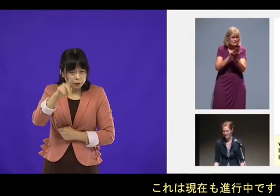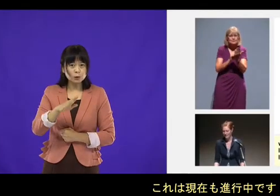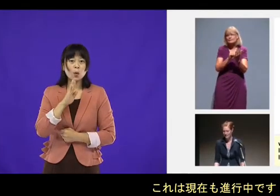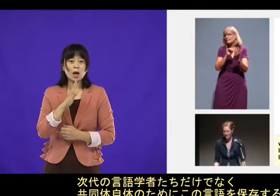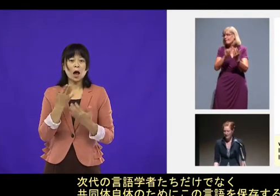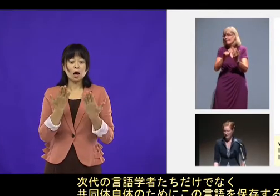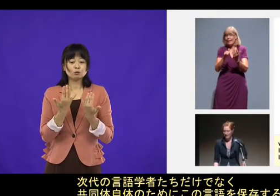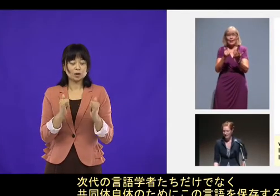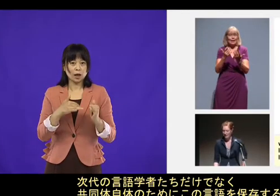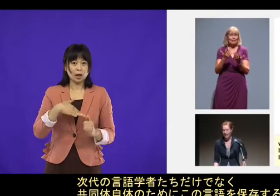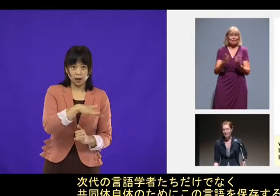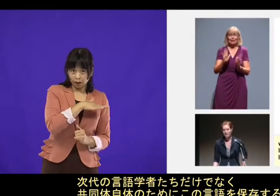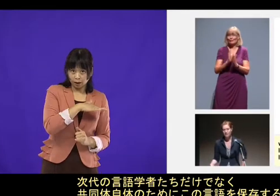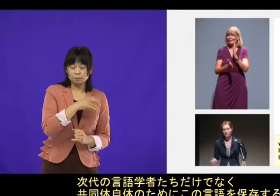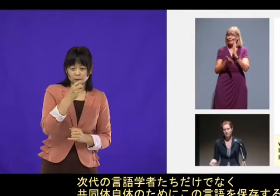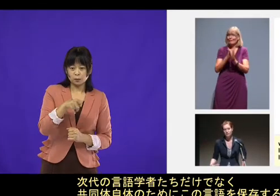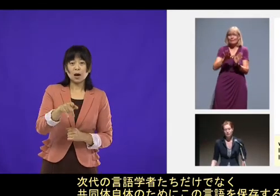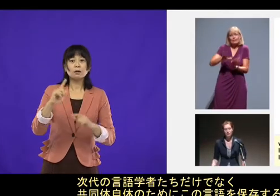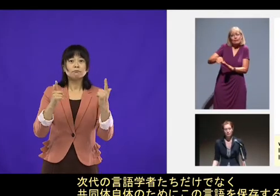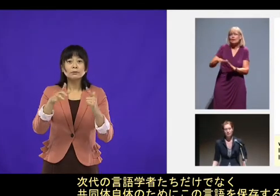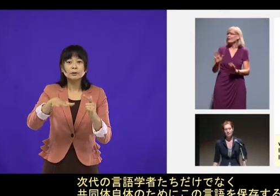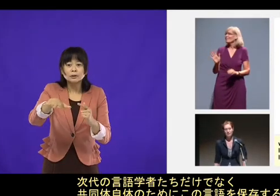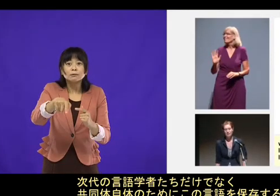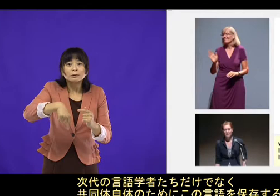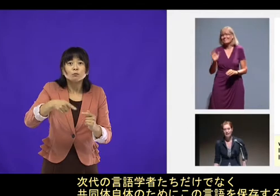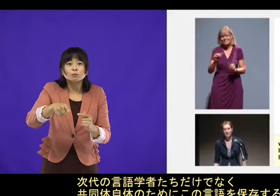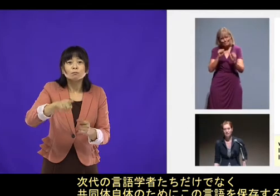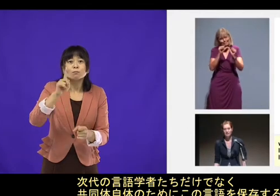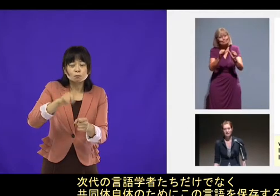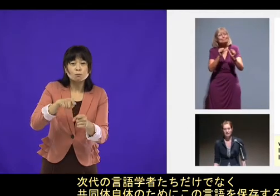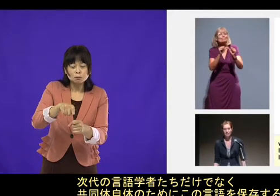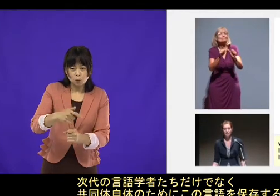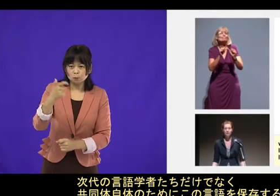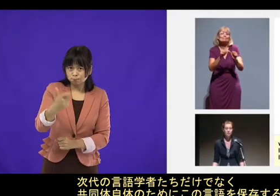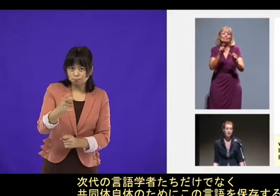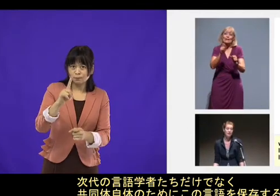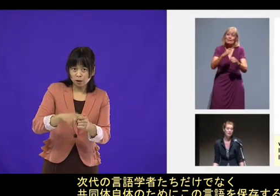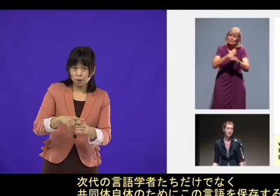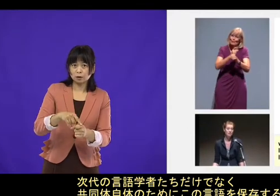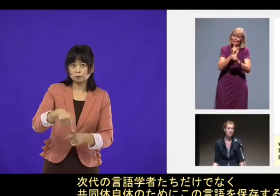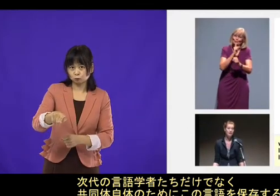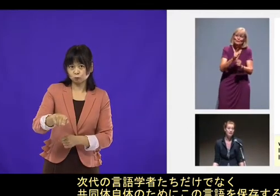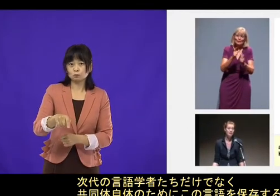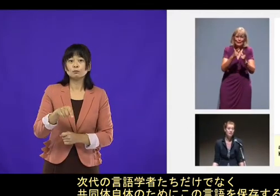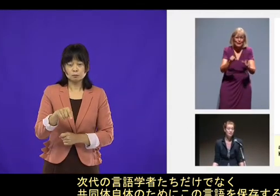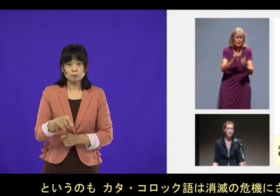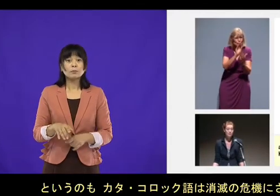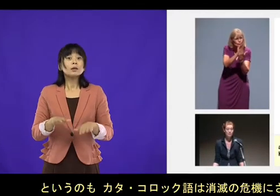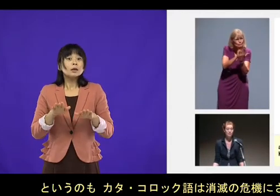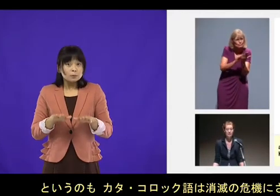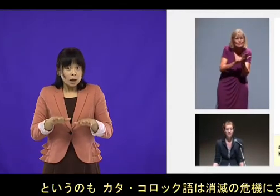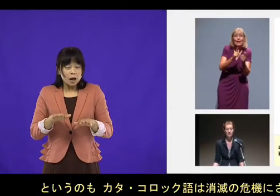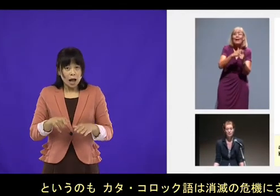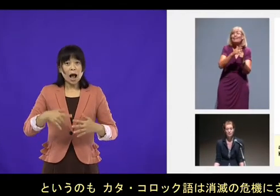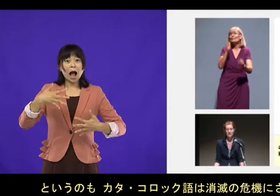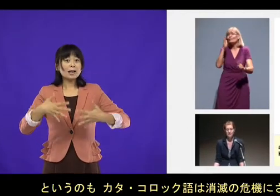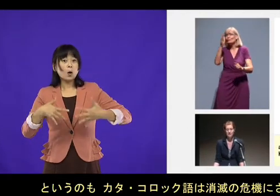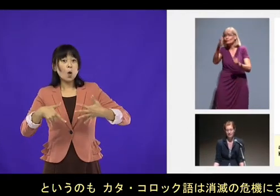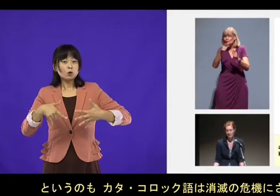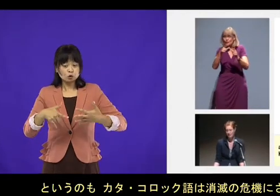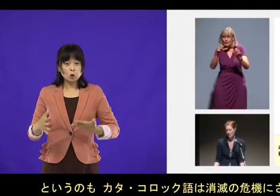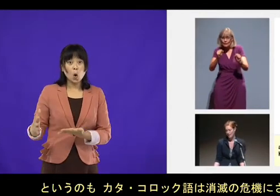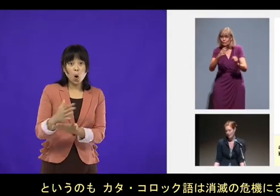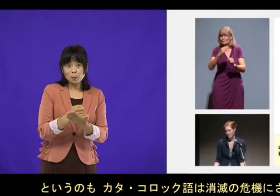ongoing process, and to ensure that the language is kept for future generations of linguists, but also for the